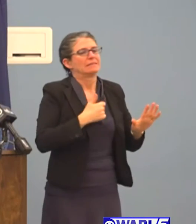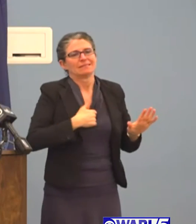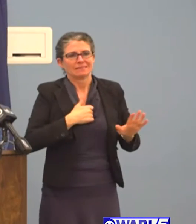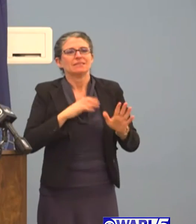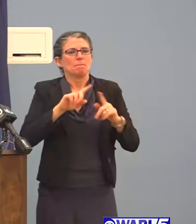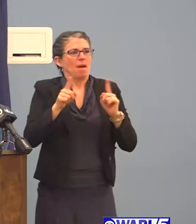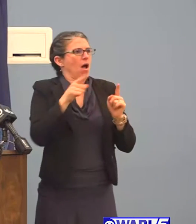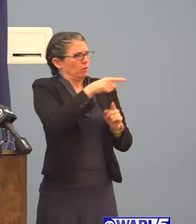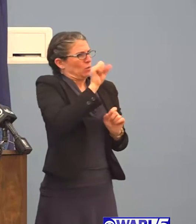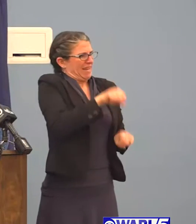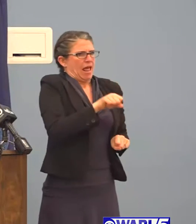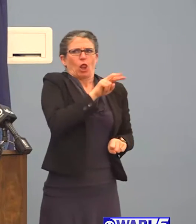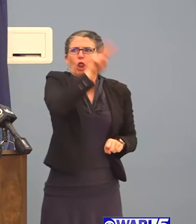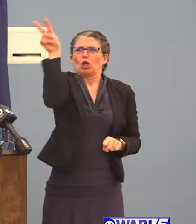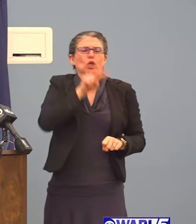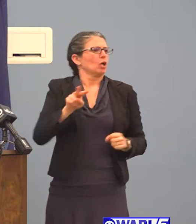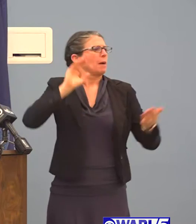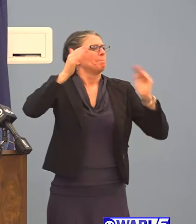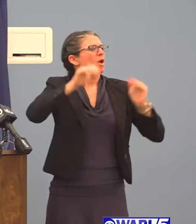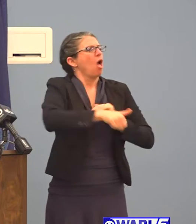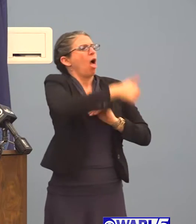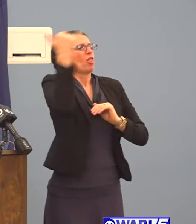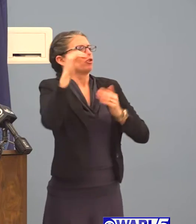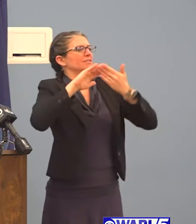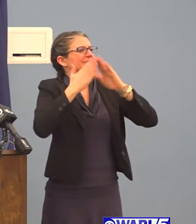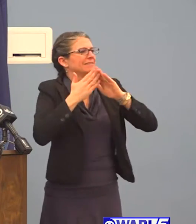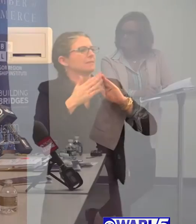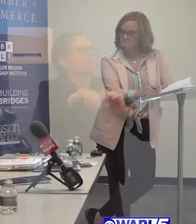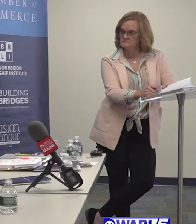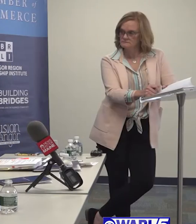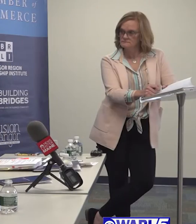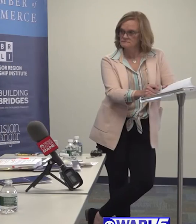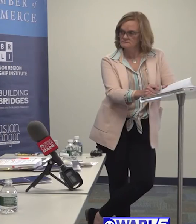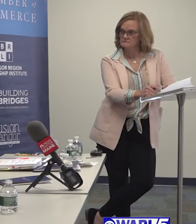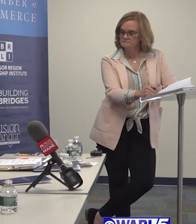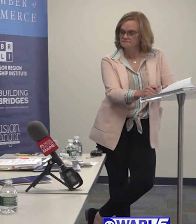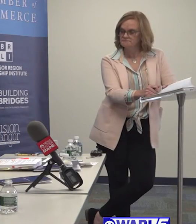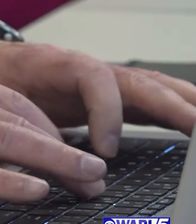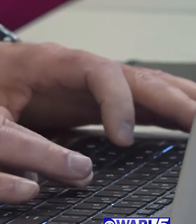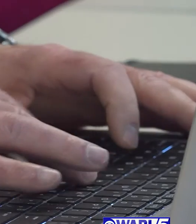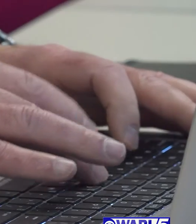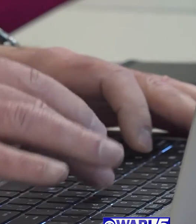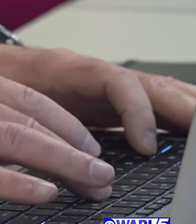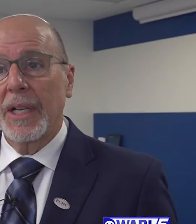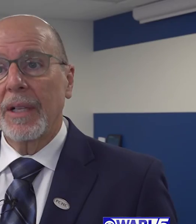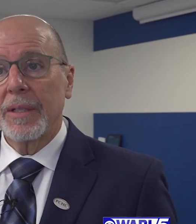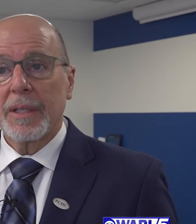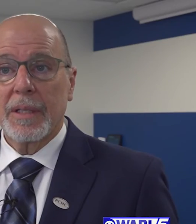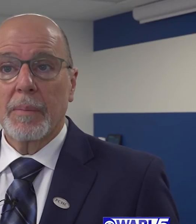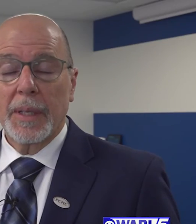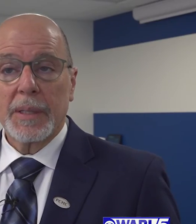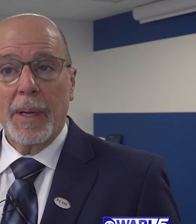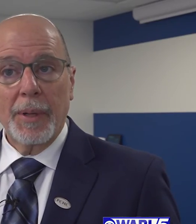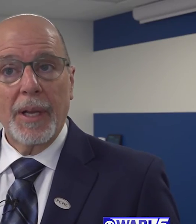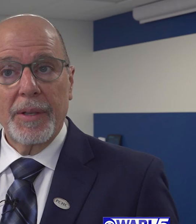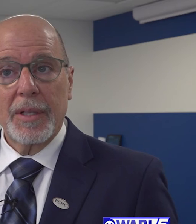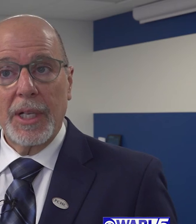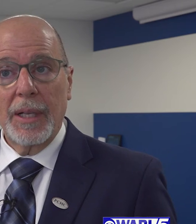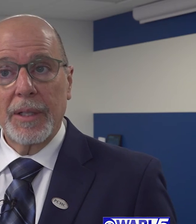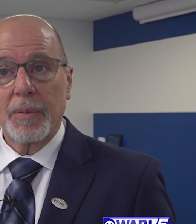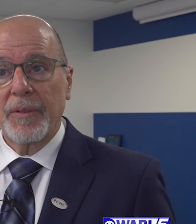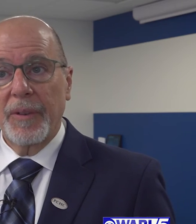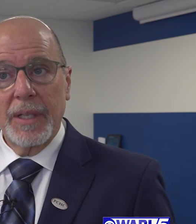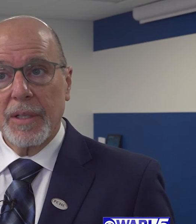think about it in real time, as well as with comparison to historical measures. The latest local updates. This is the biggest public